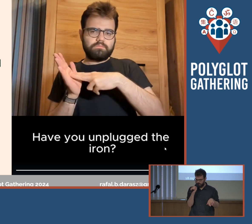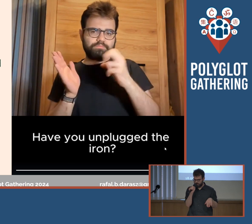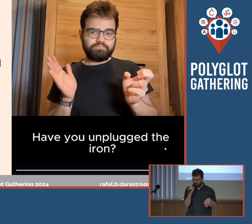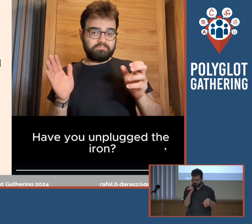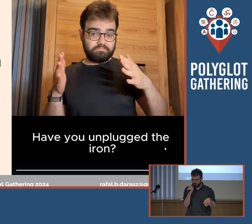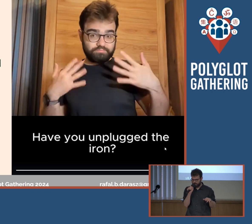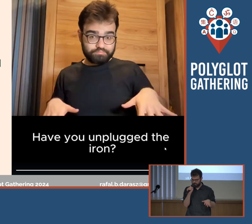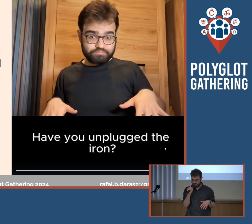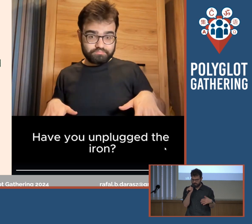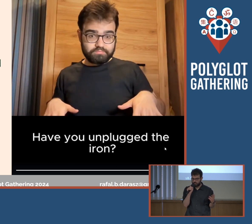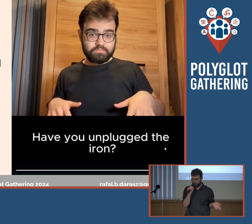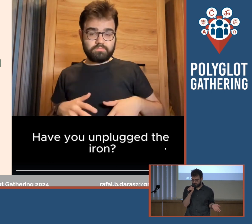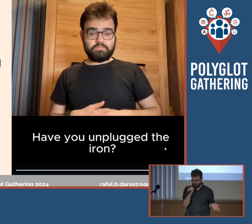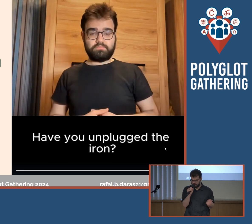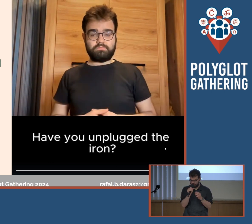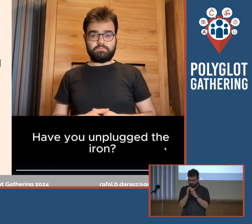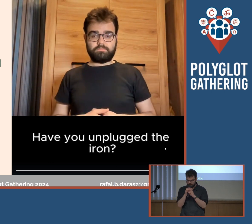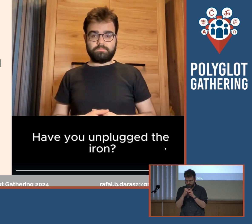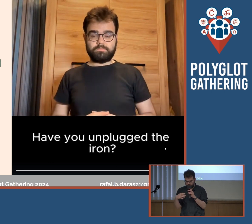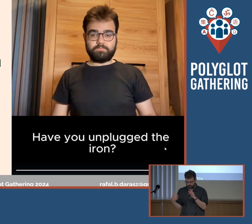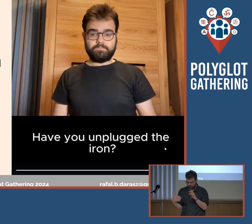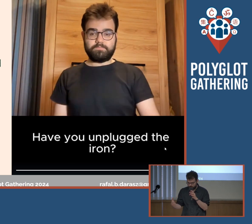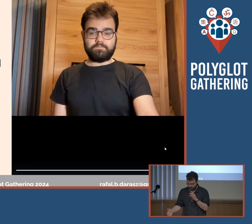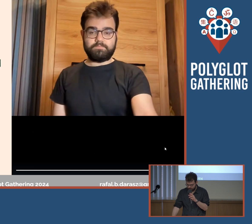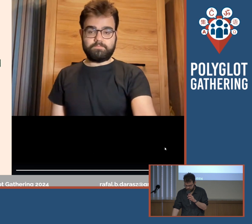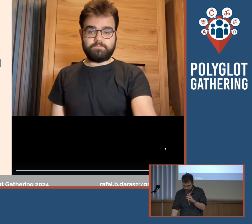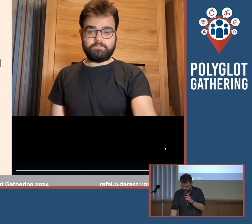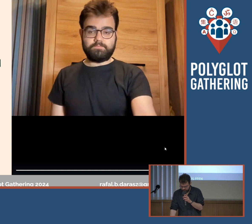You iron, unplug already. Have you unplugged the